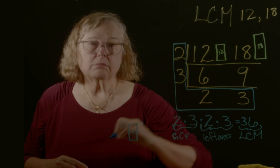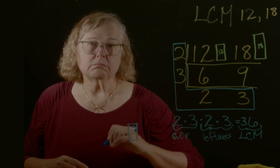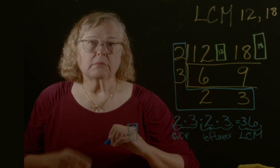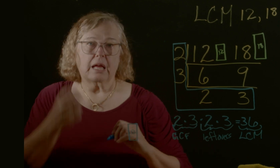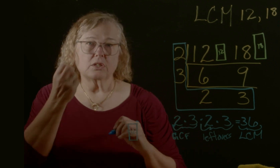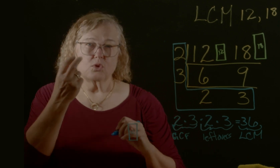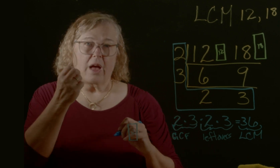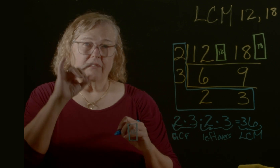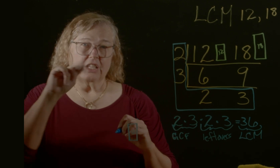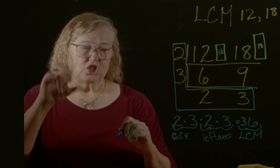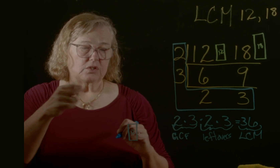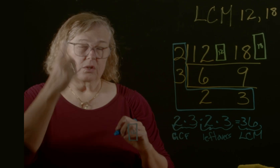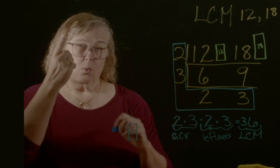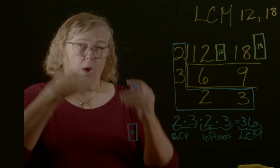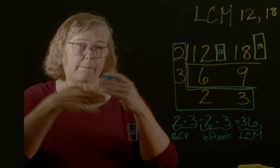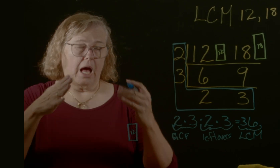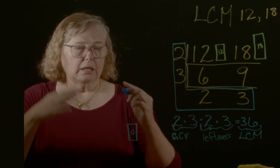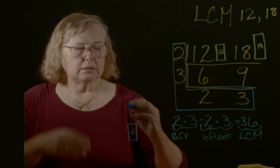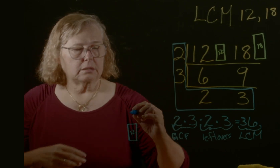That's 12 inches. One box.